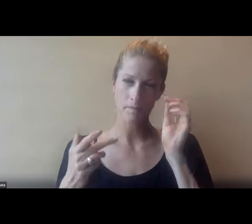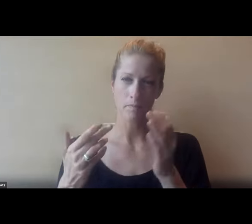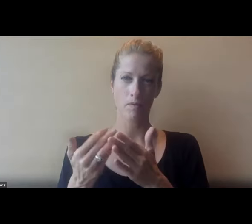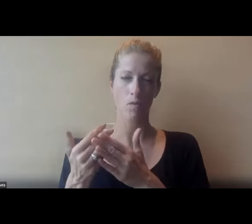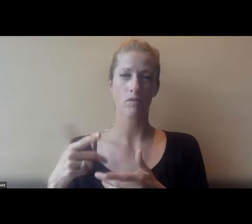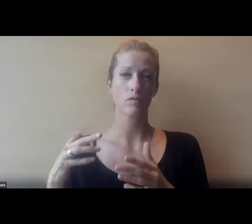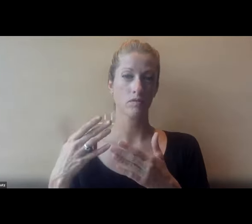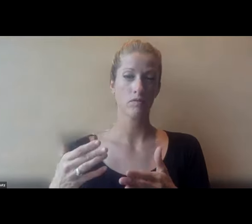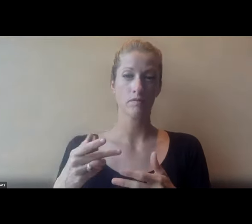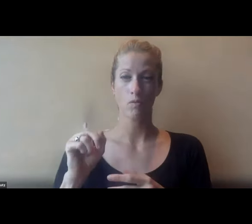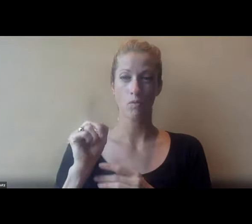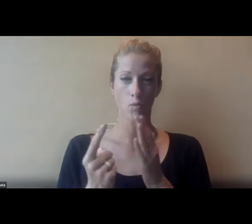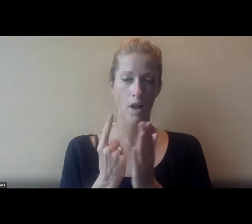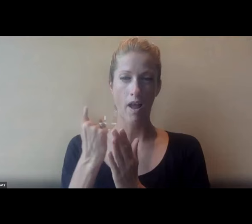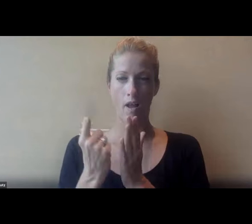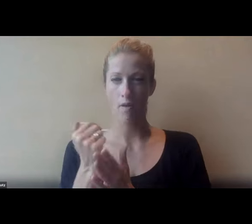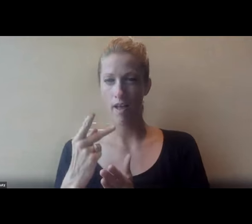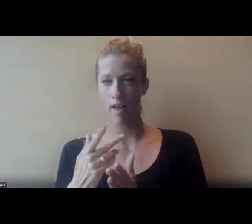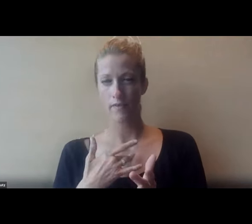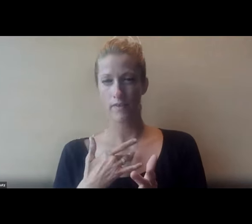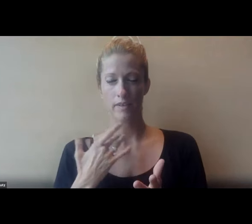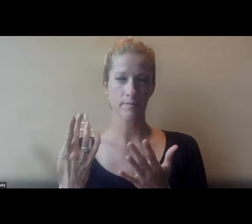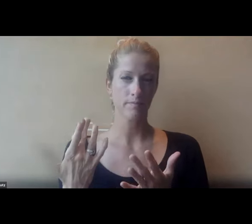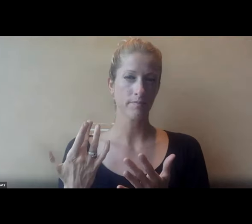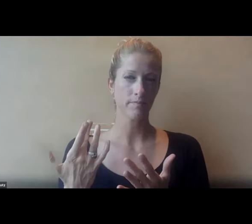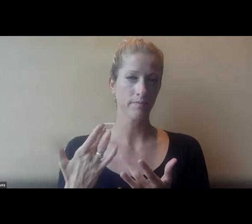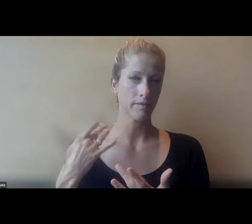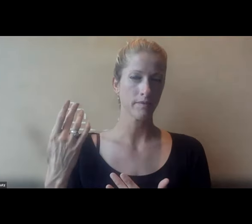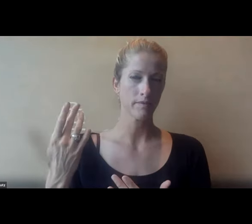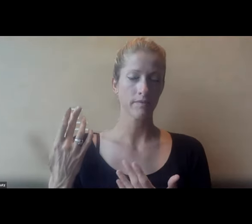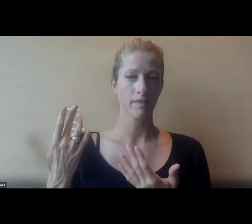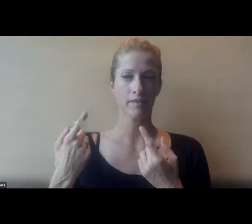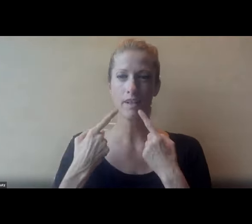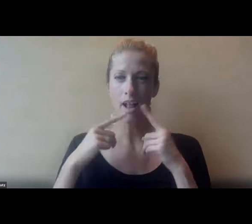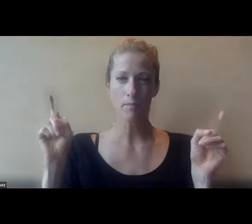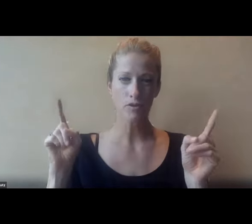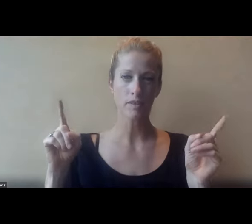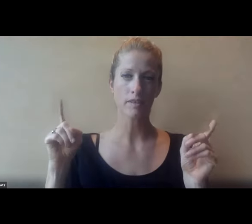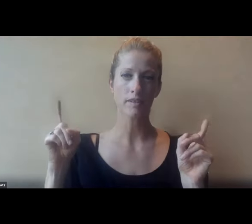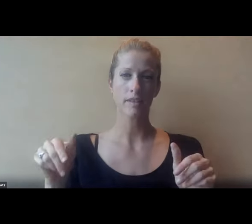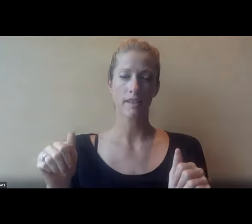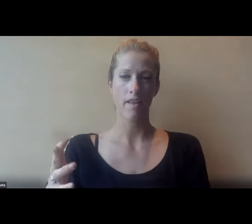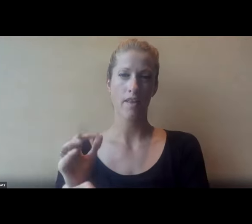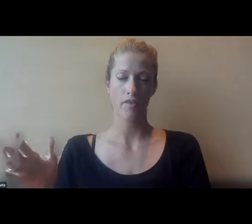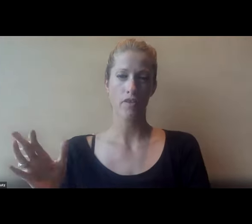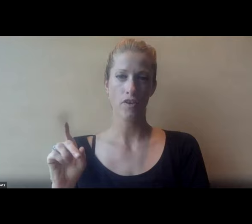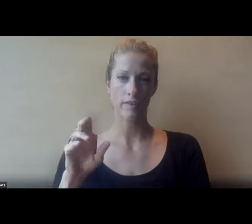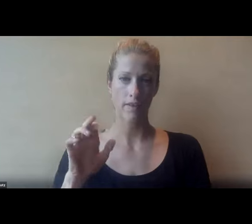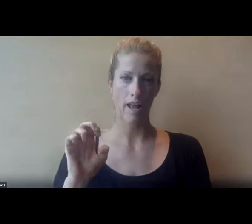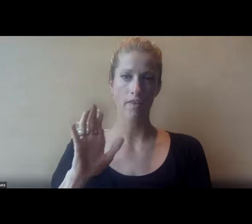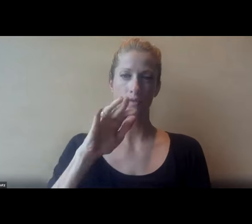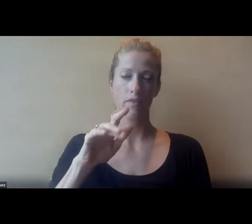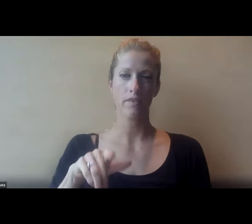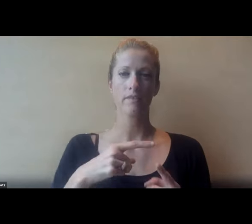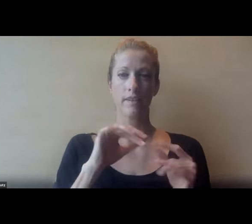an hour, hour and a half, they feel a sense of accomplishment and can take home their computing device. The children then go off